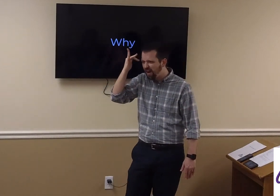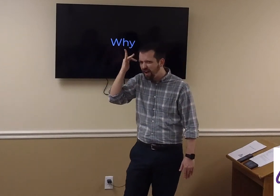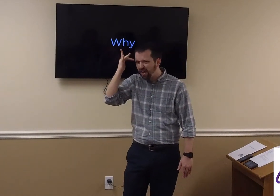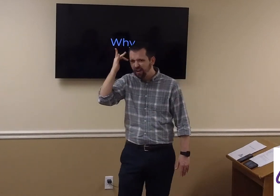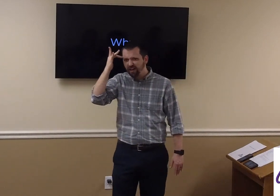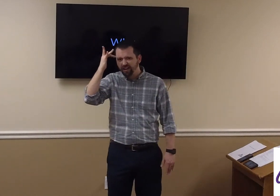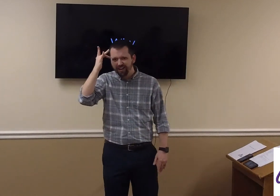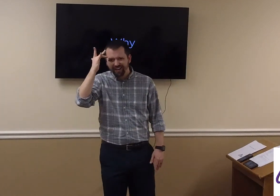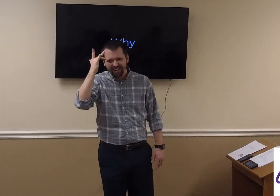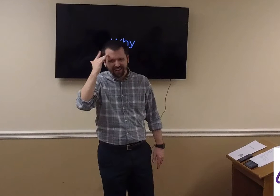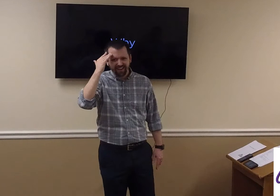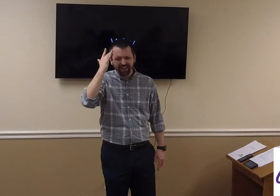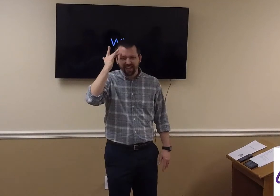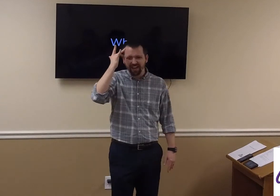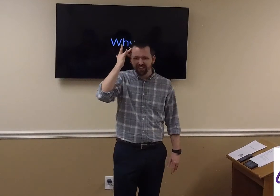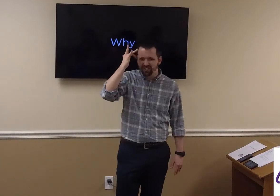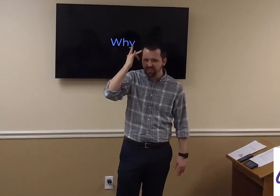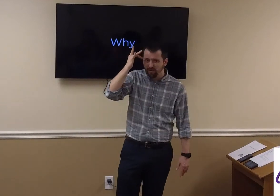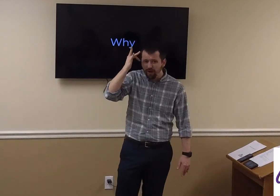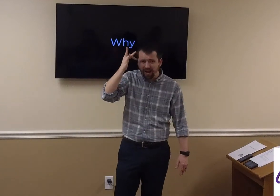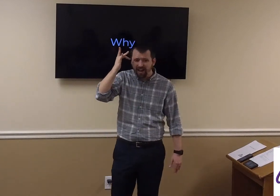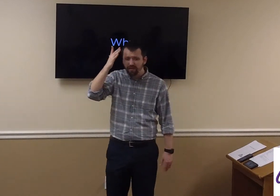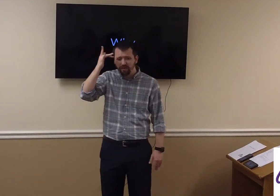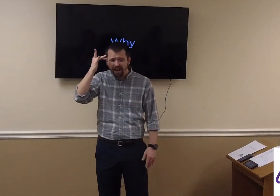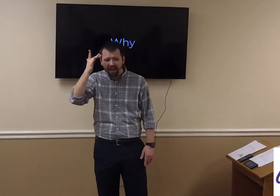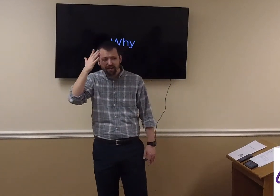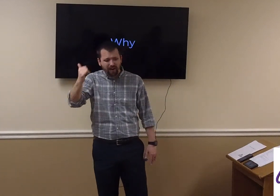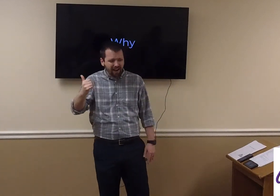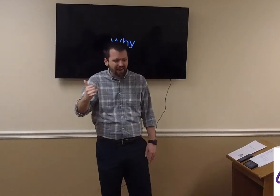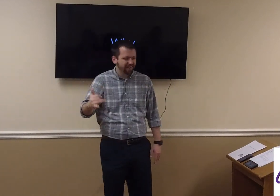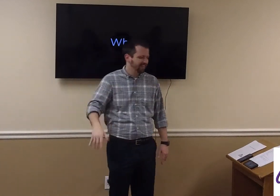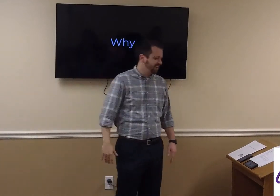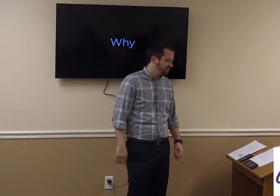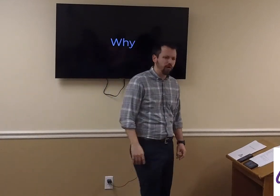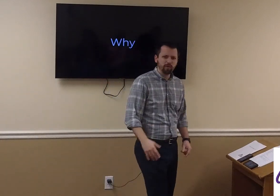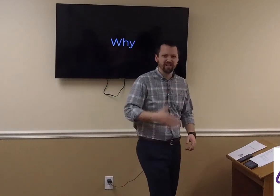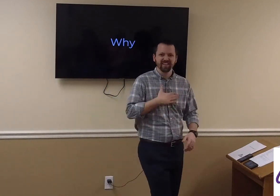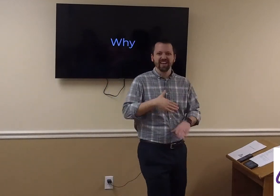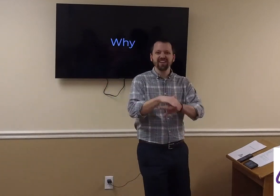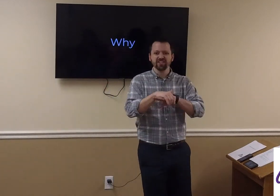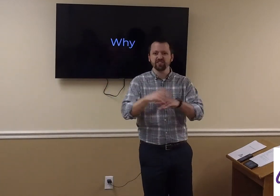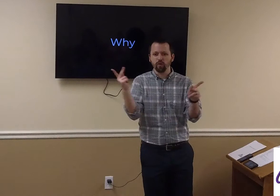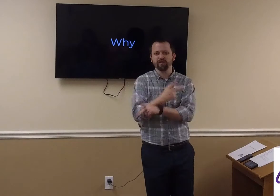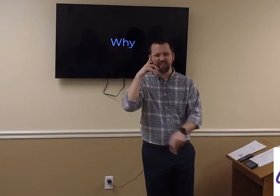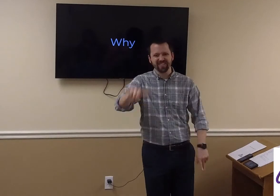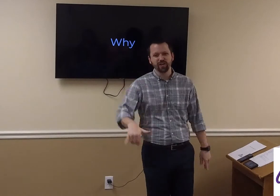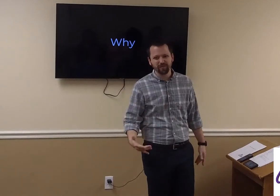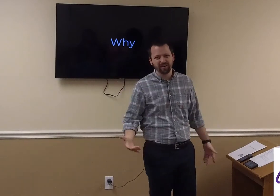so confusing. There's so many different signs. Yeah. Pick one. Why? Oh, please. English is the worst for that, though. I mean, Yeah, come